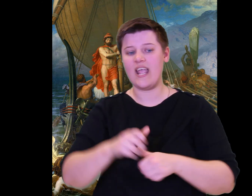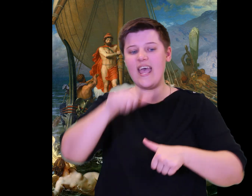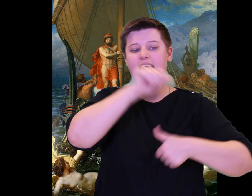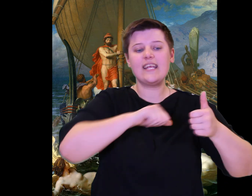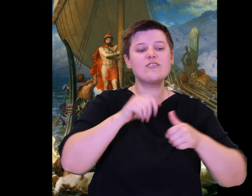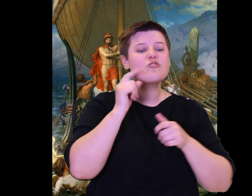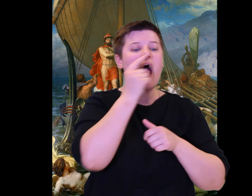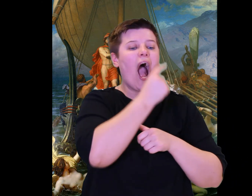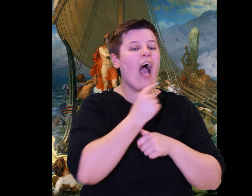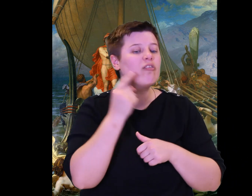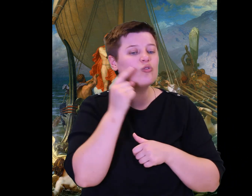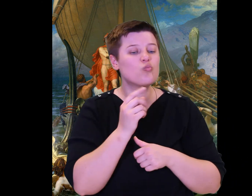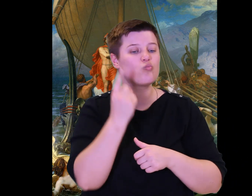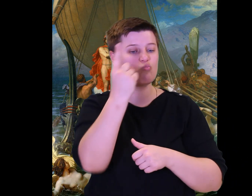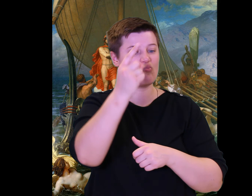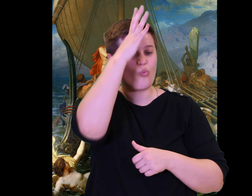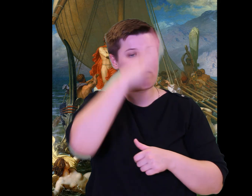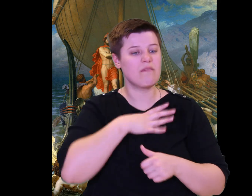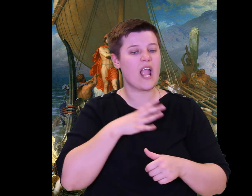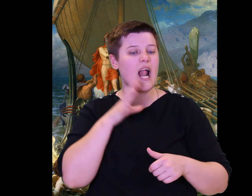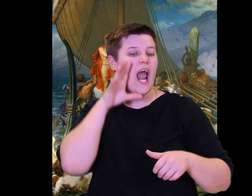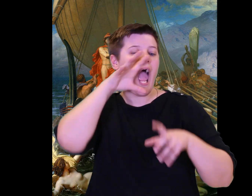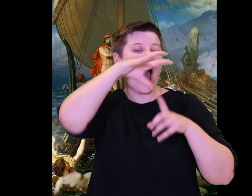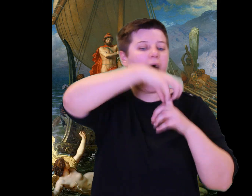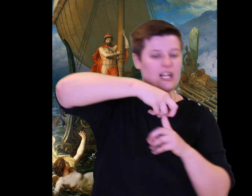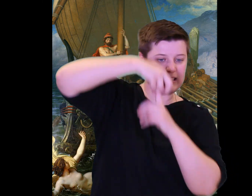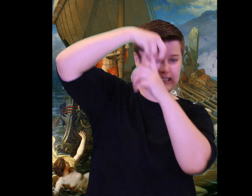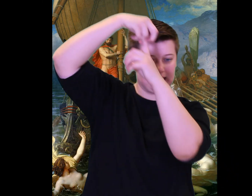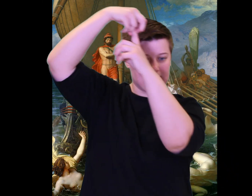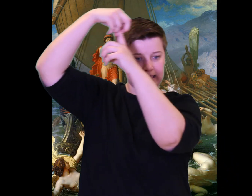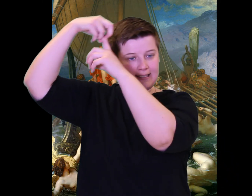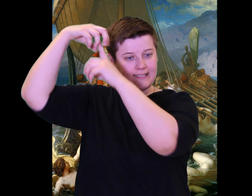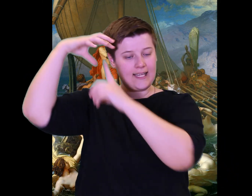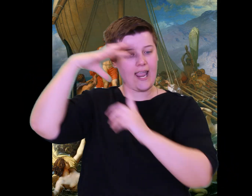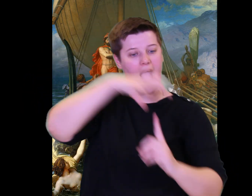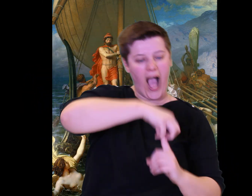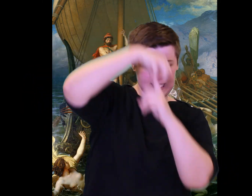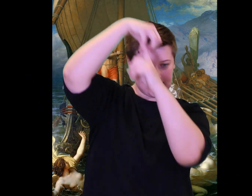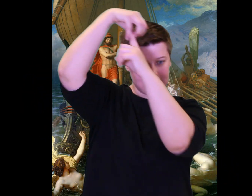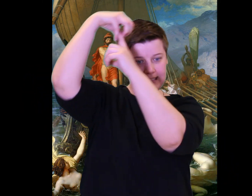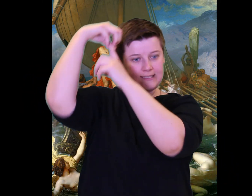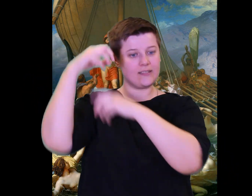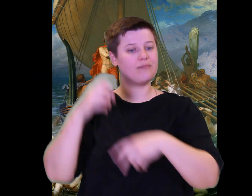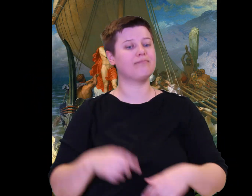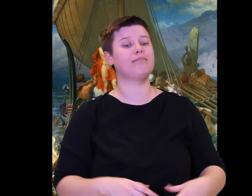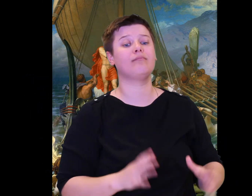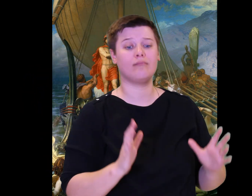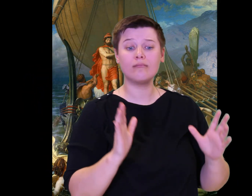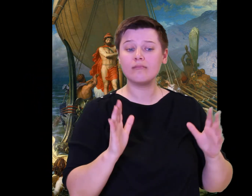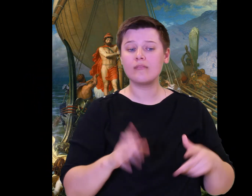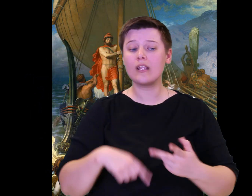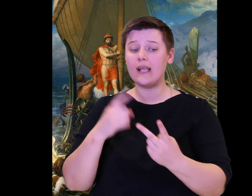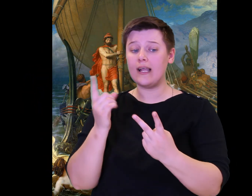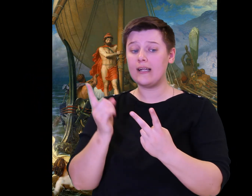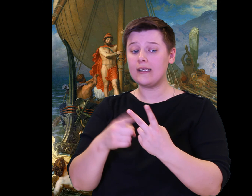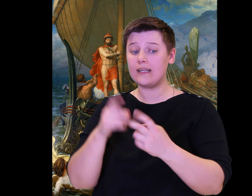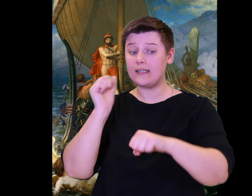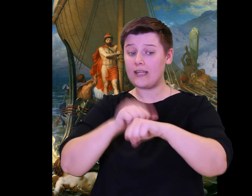There lives Scylla, howling and barking horribly. Her voice is puppy-like, but she is